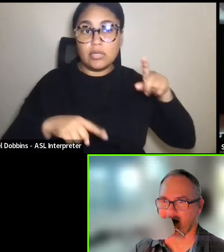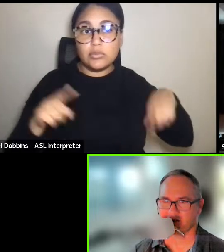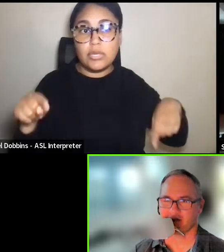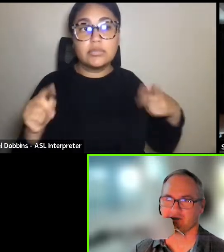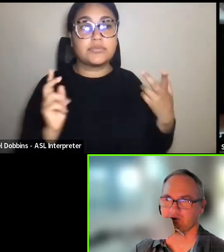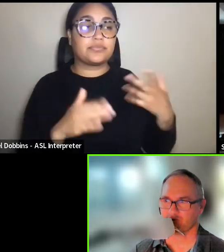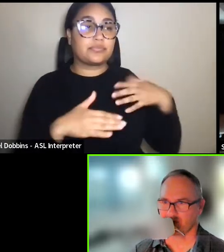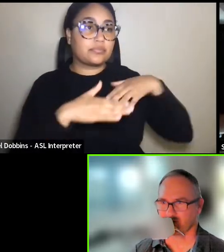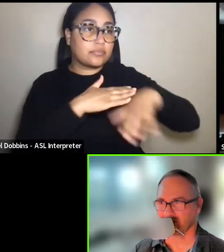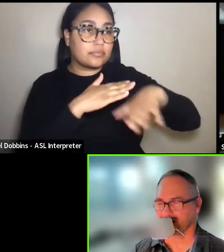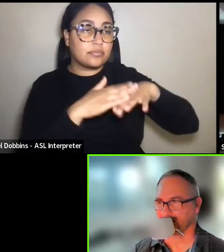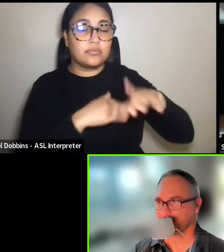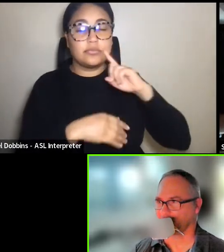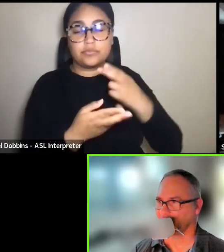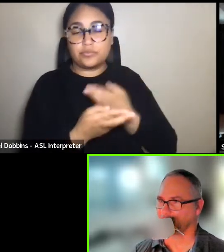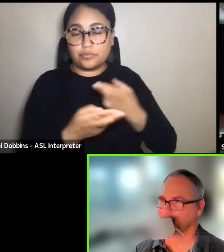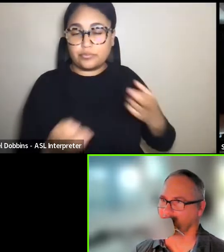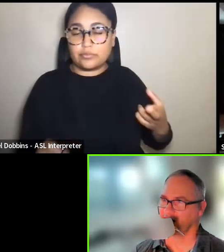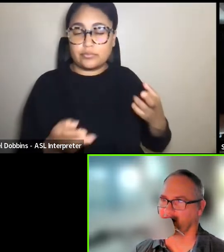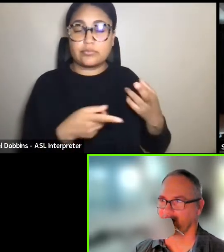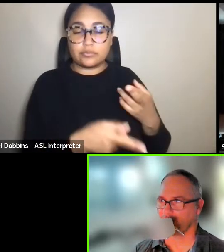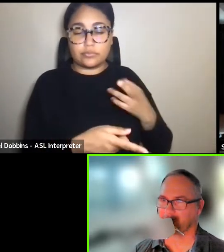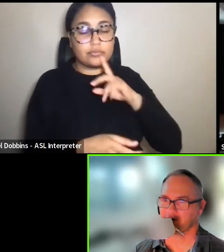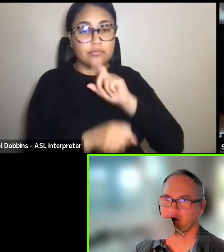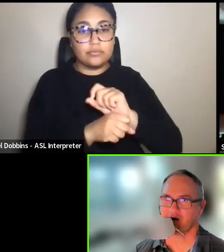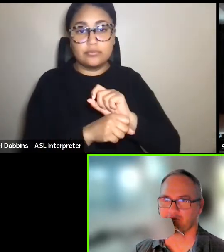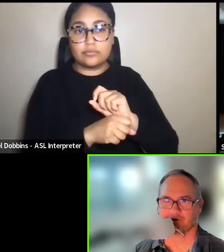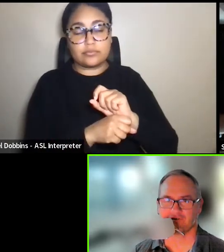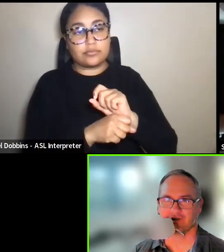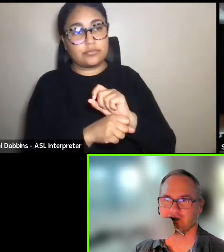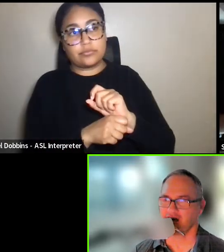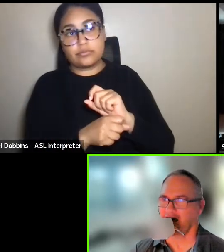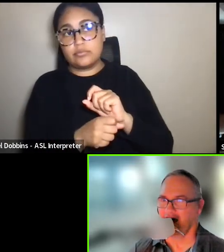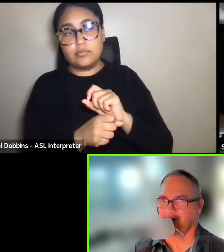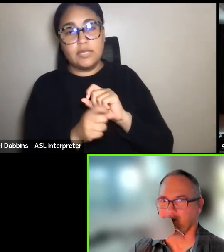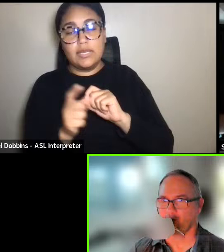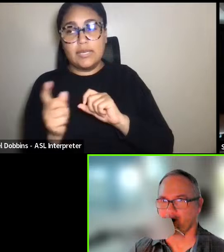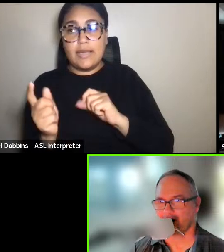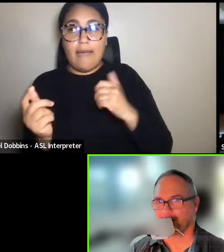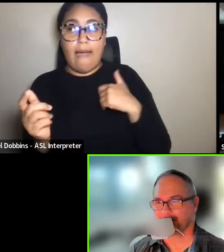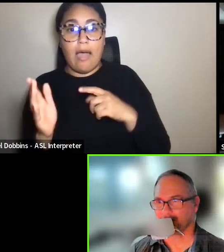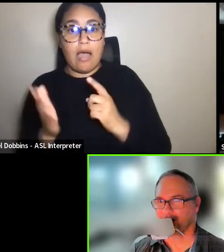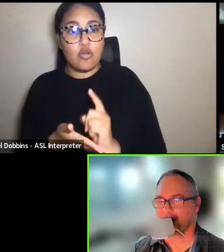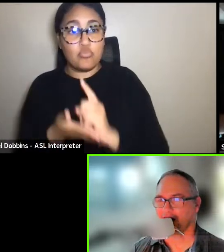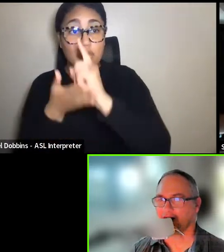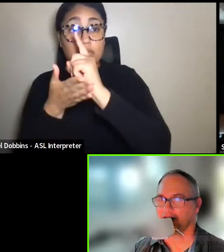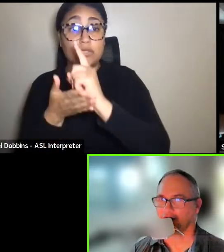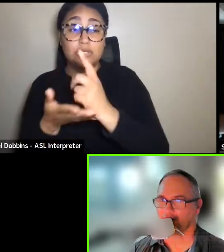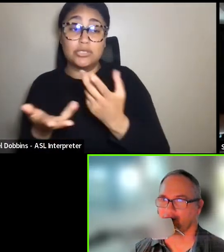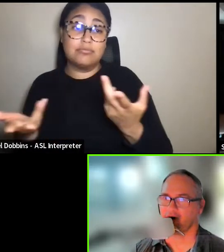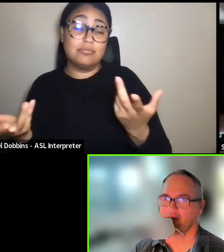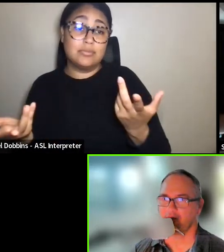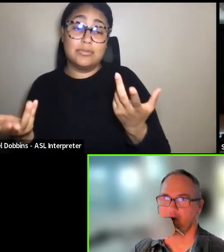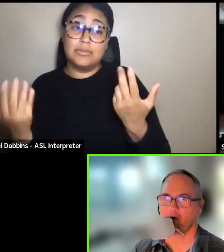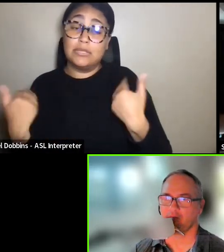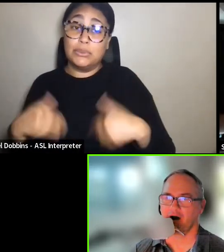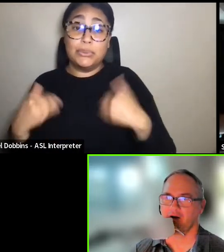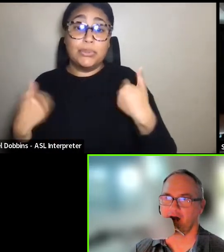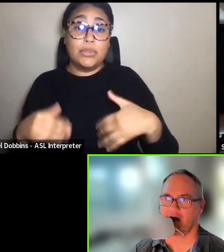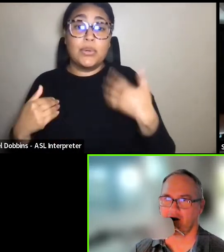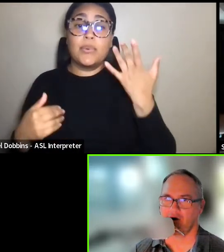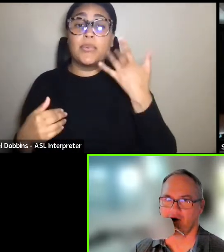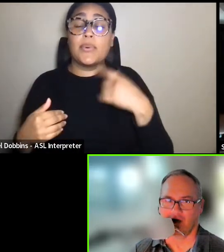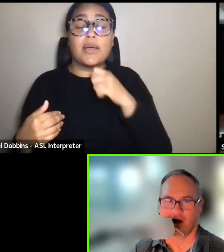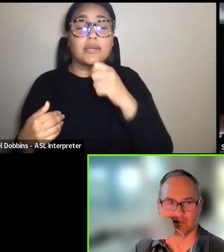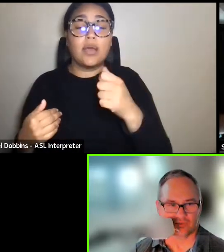and access to resources that are tied and wrapped around privilege. I mean, what an opportunity kind of to learn more